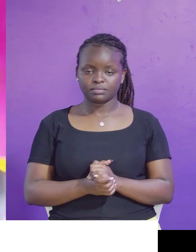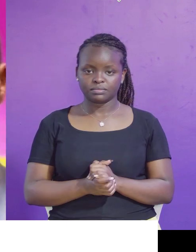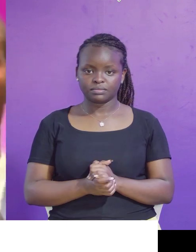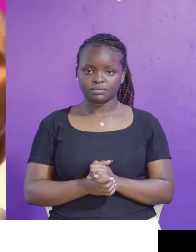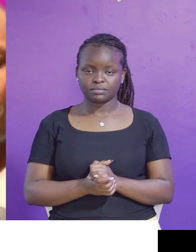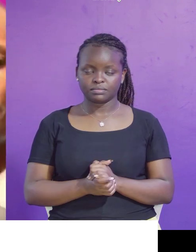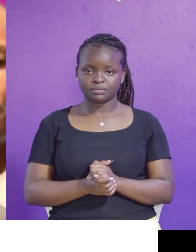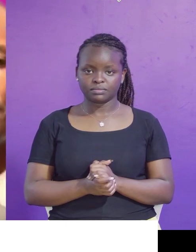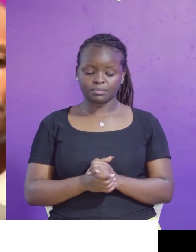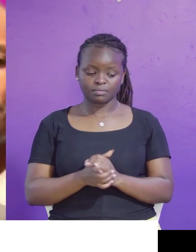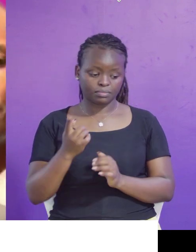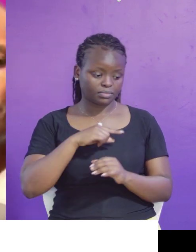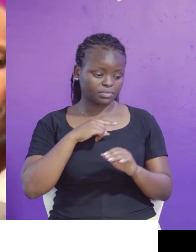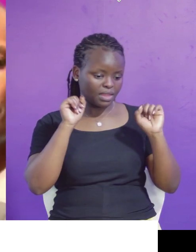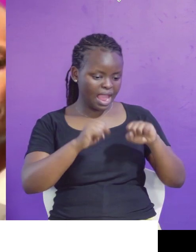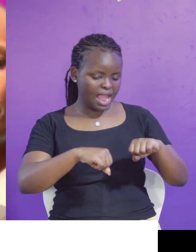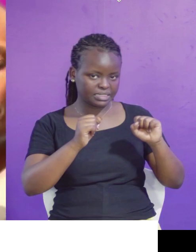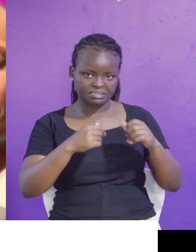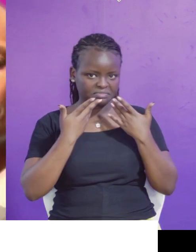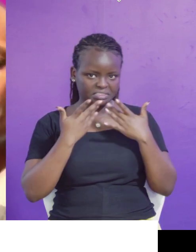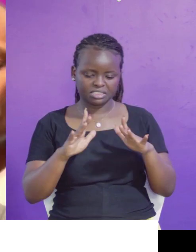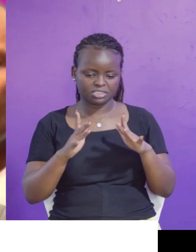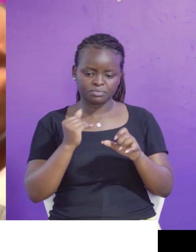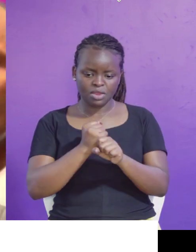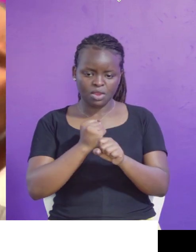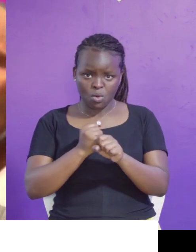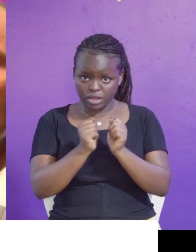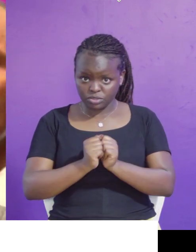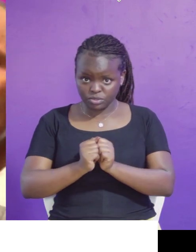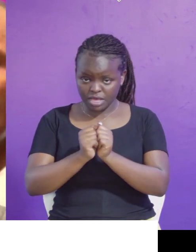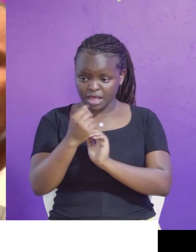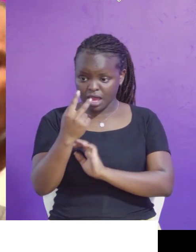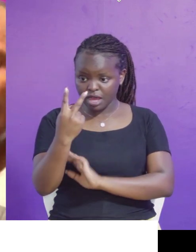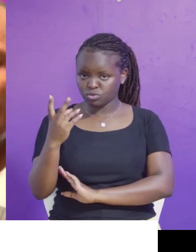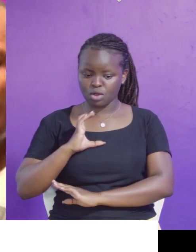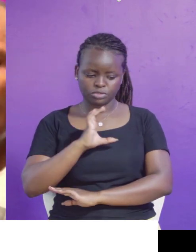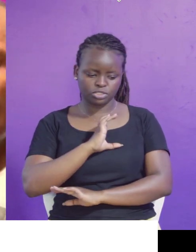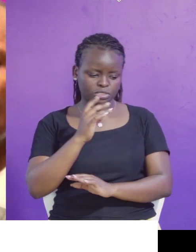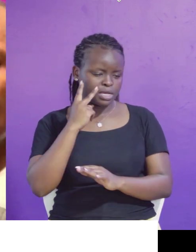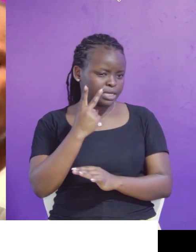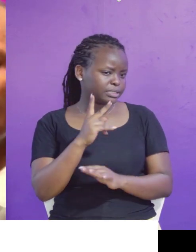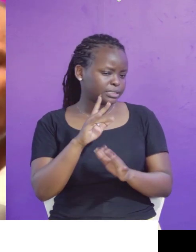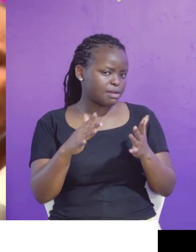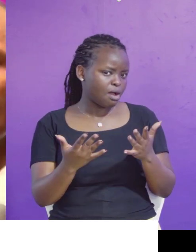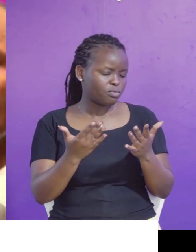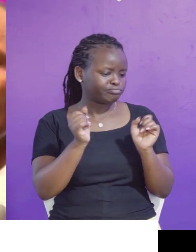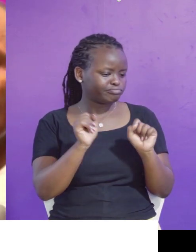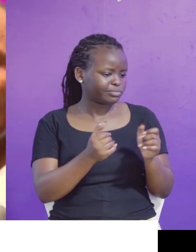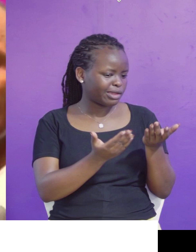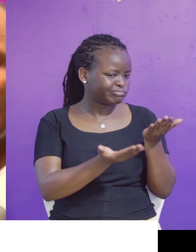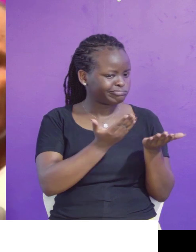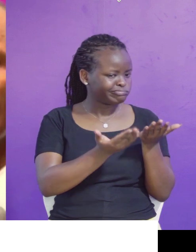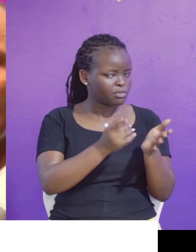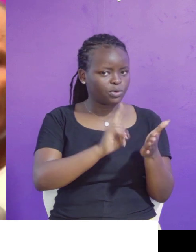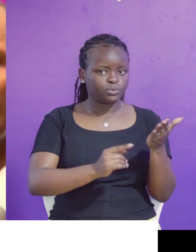We have agreed that we'll work together as the two commissions to see how we can monitor whatever is